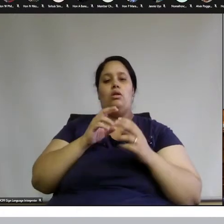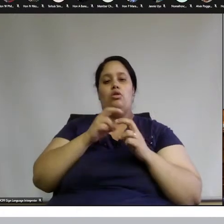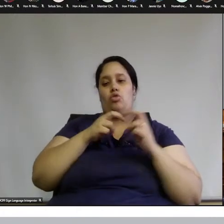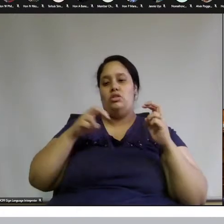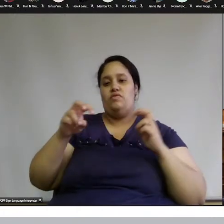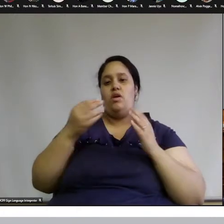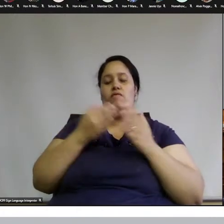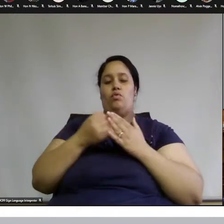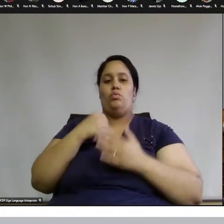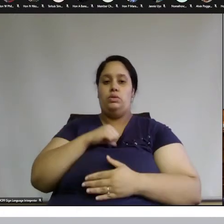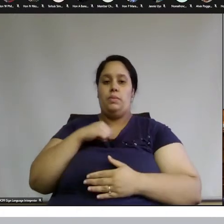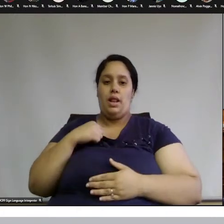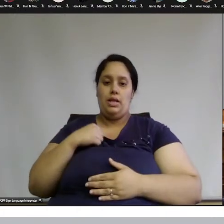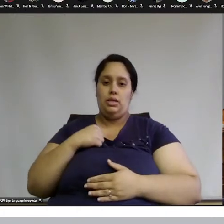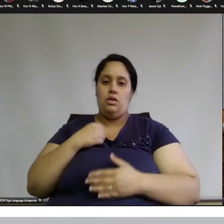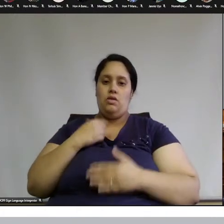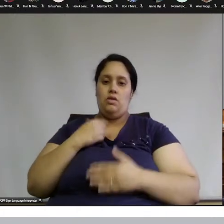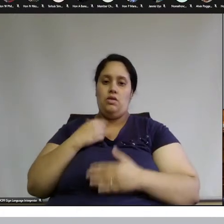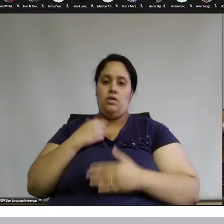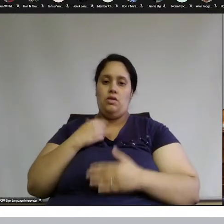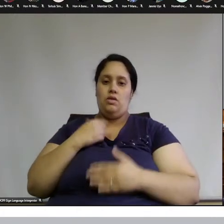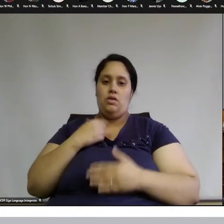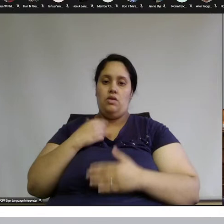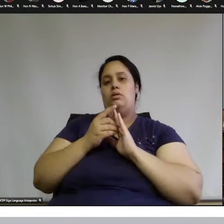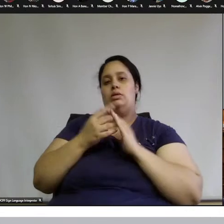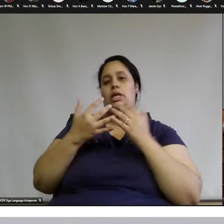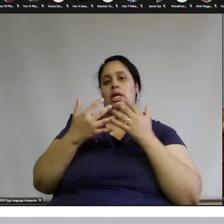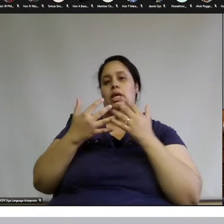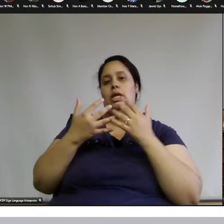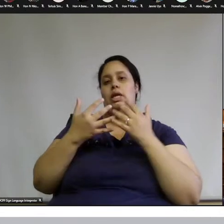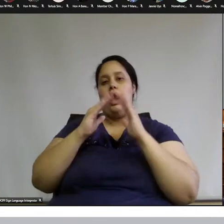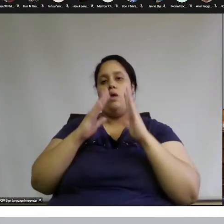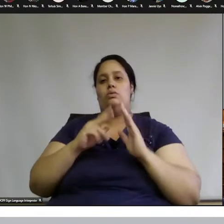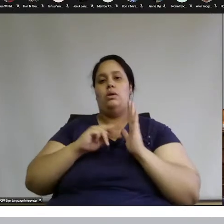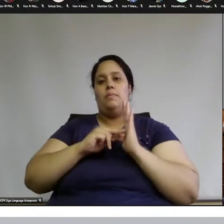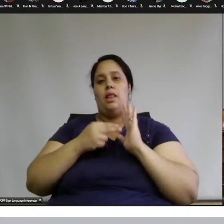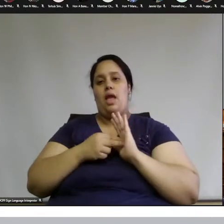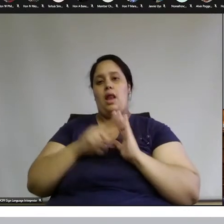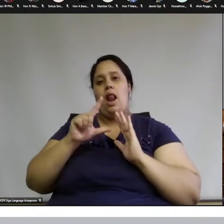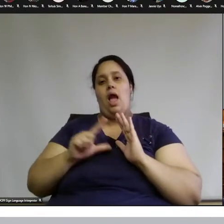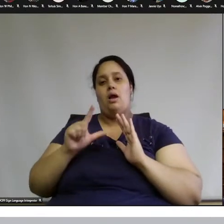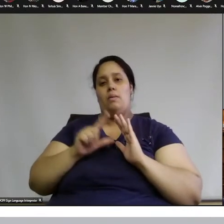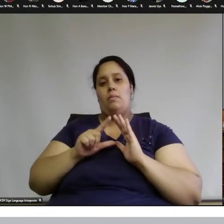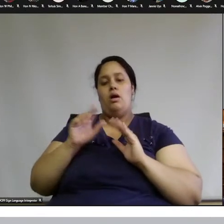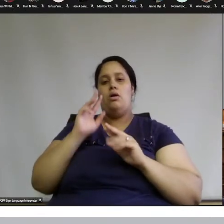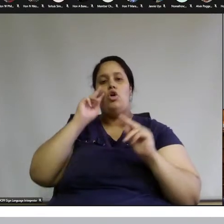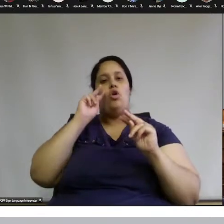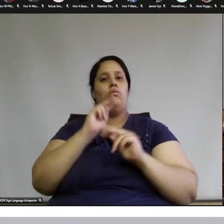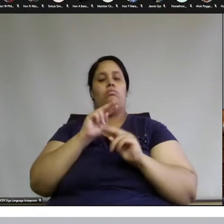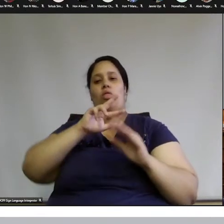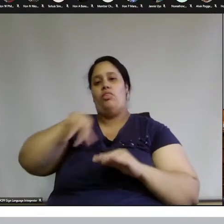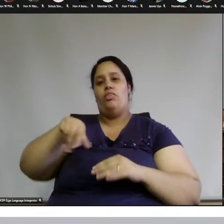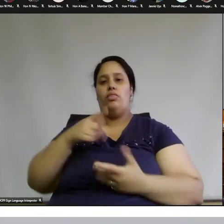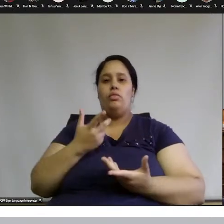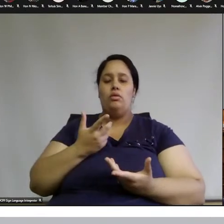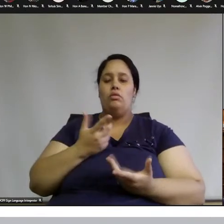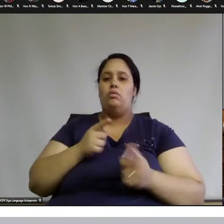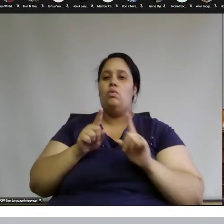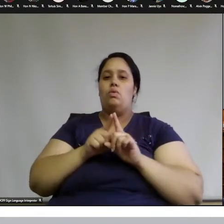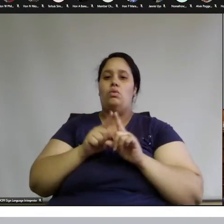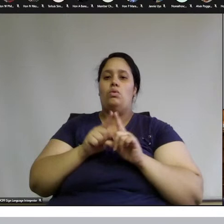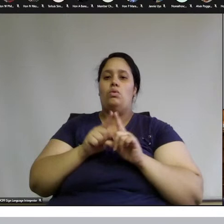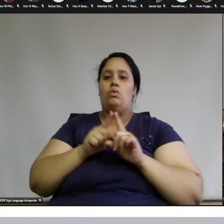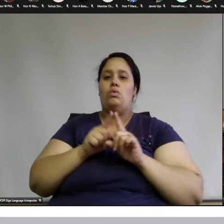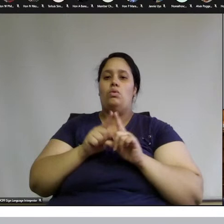the municipalities for the development of integrated housing plans, Langebek is overlooked. The only thing this